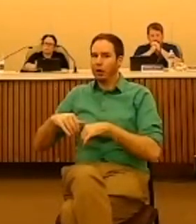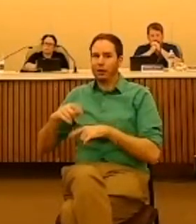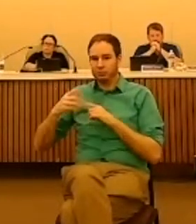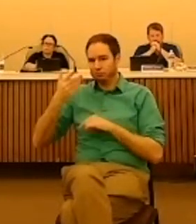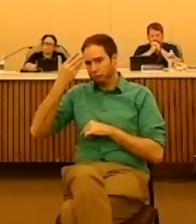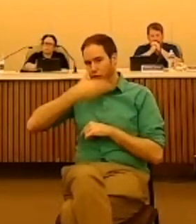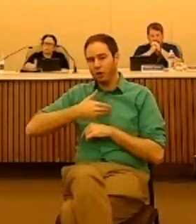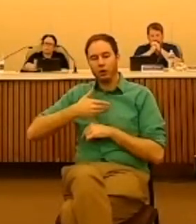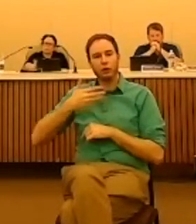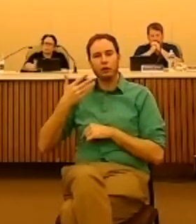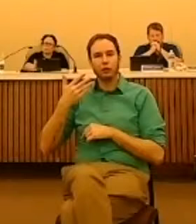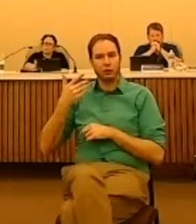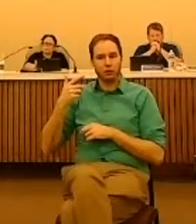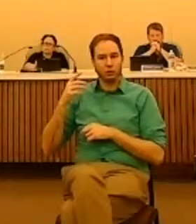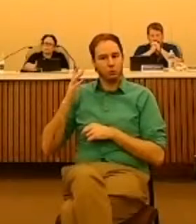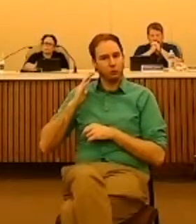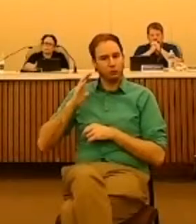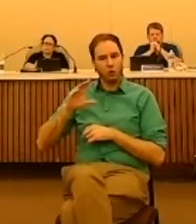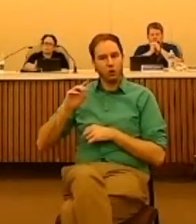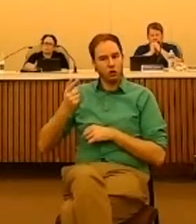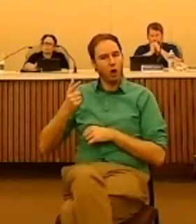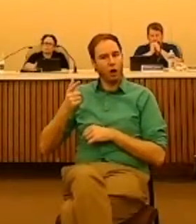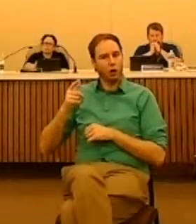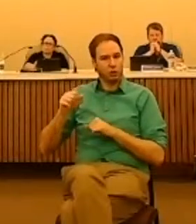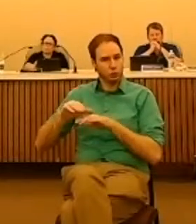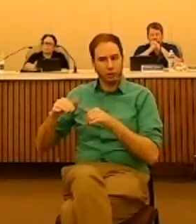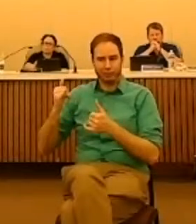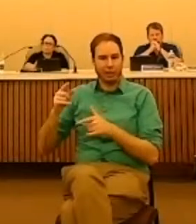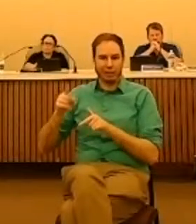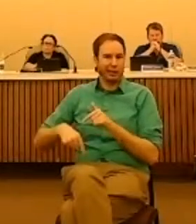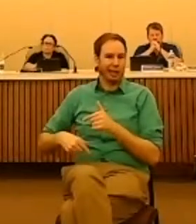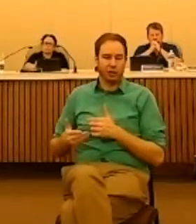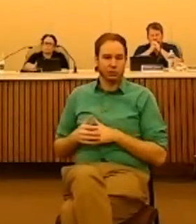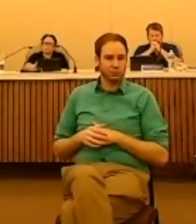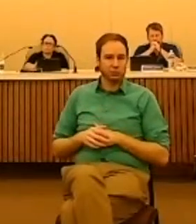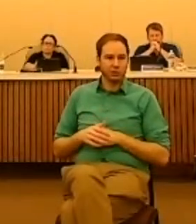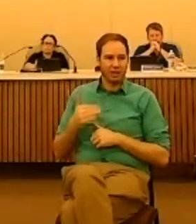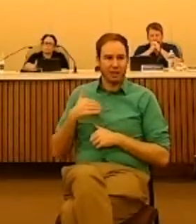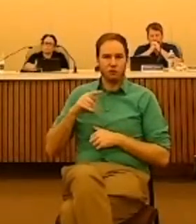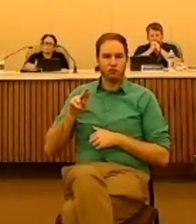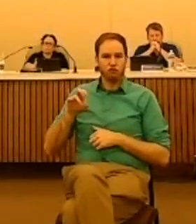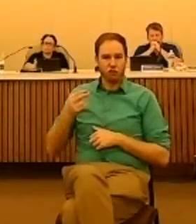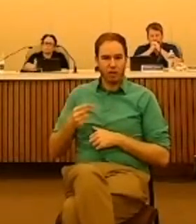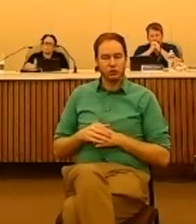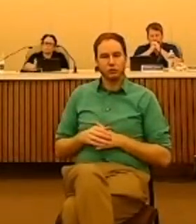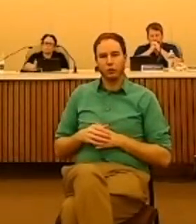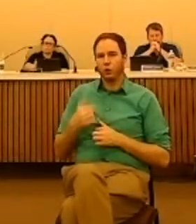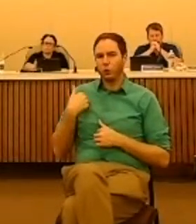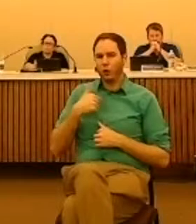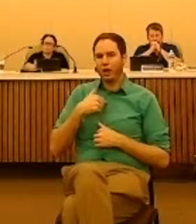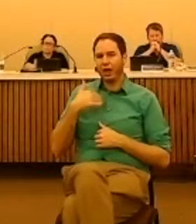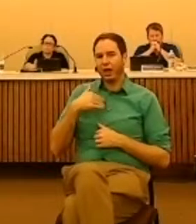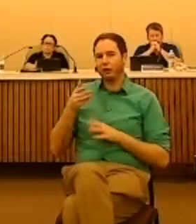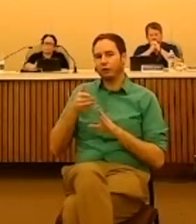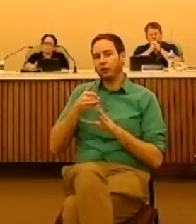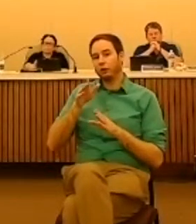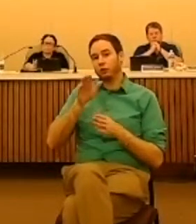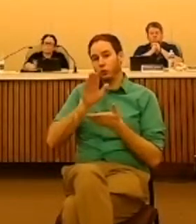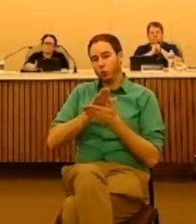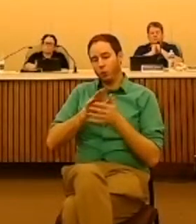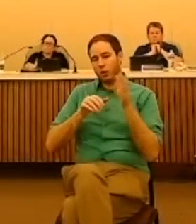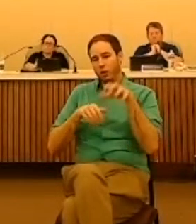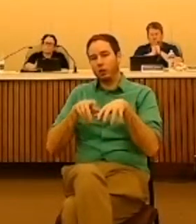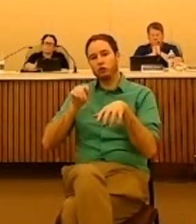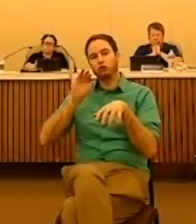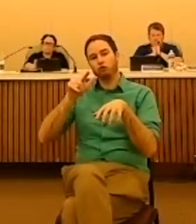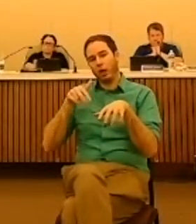I mean, ducks and everything used to swim down it. They can't even swim down anymore. We got a trail behind the school